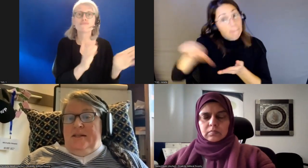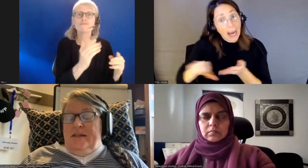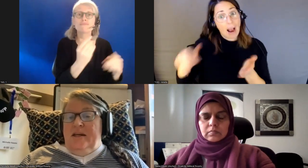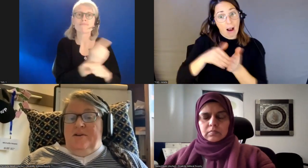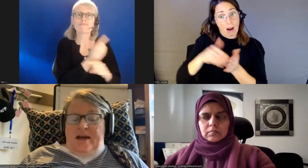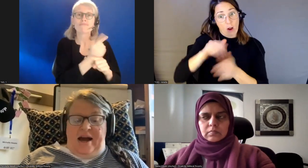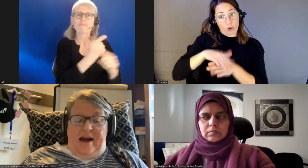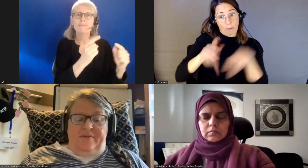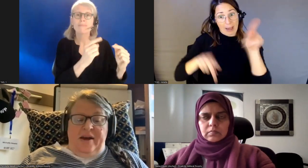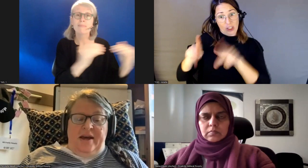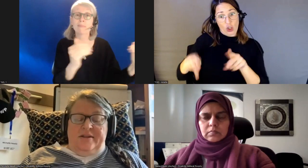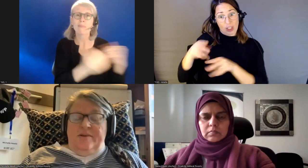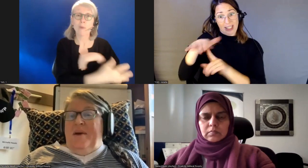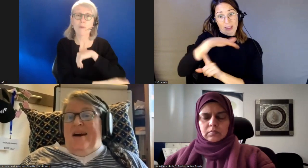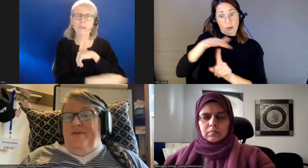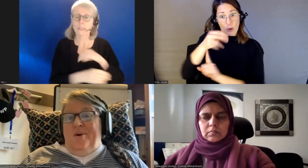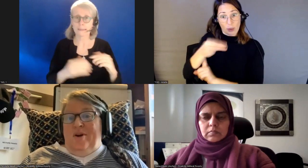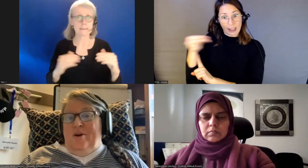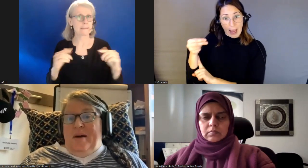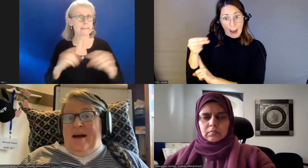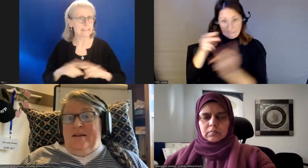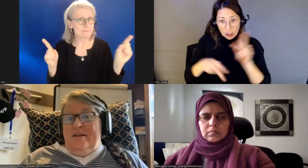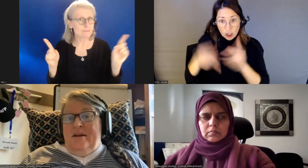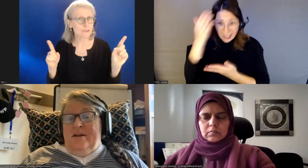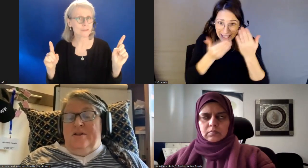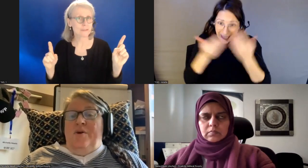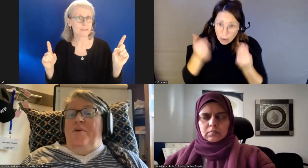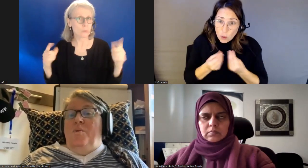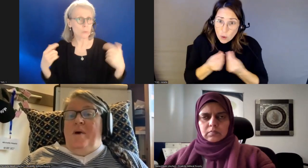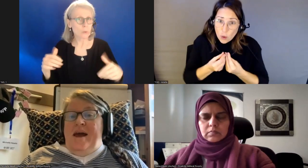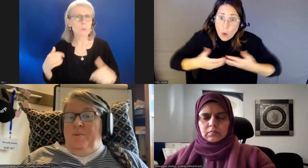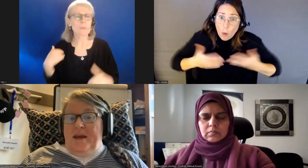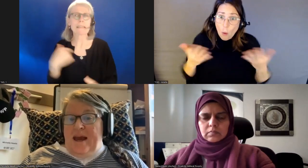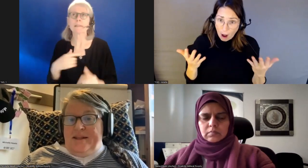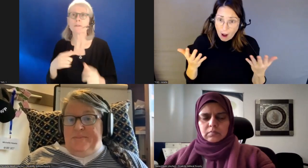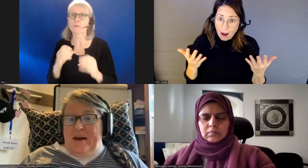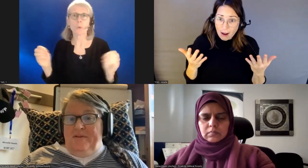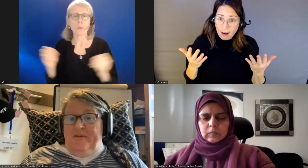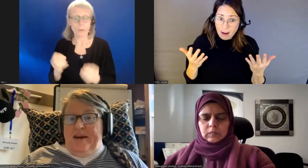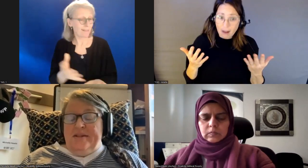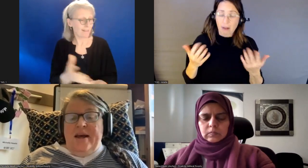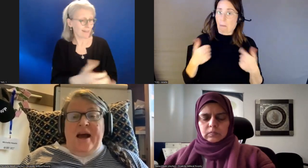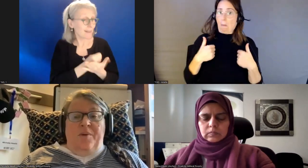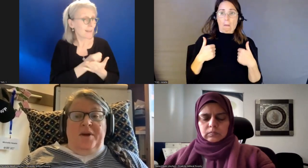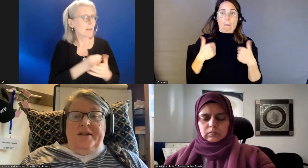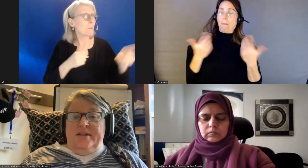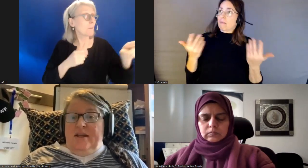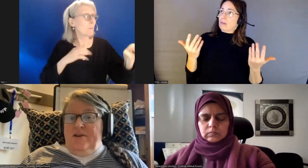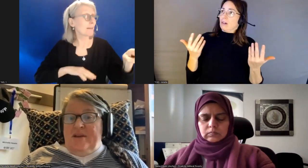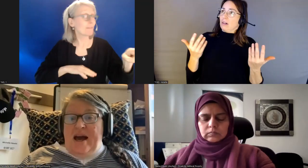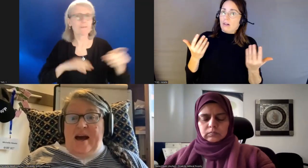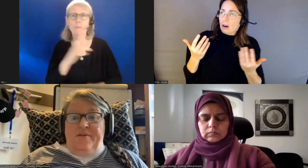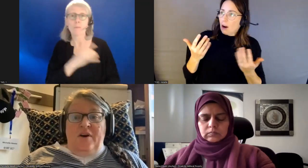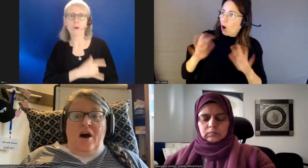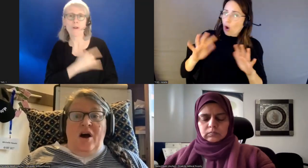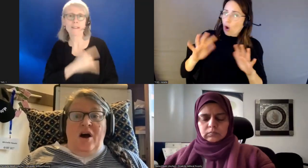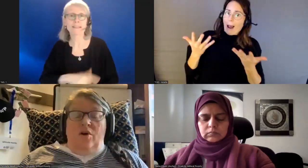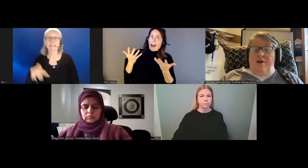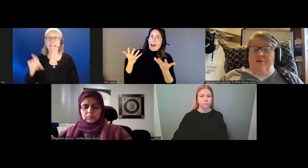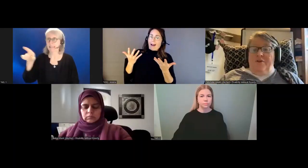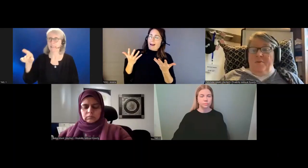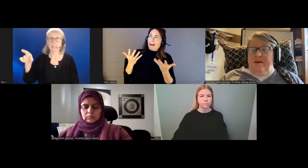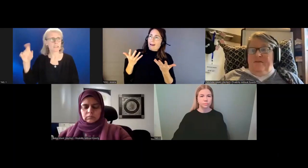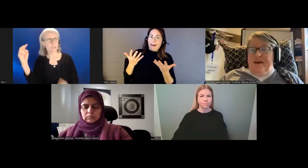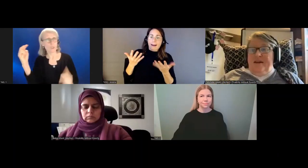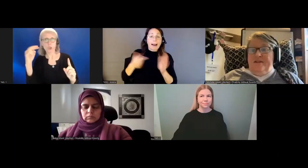and still continue to have, is that we have no clawbacks. So that when we get a benefit and we continue to have